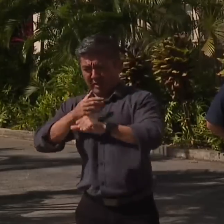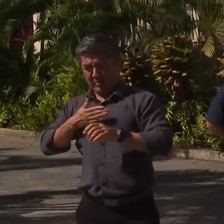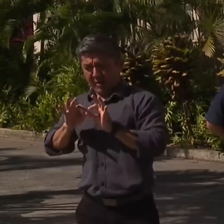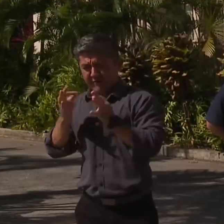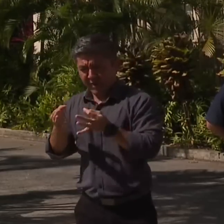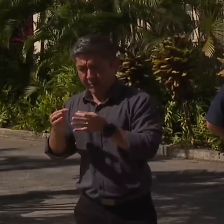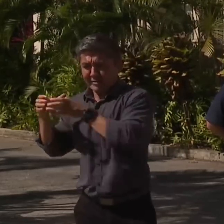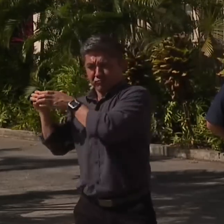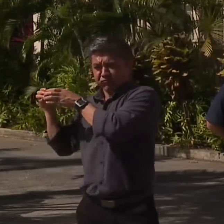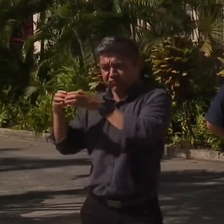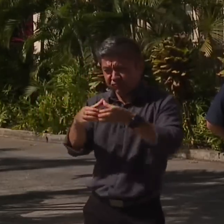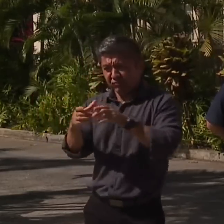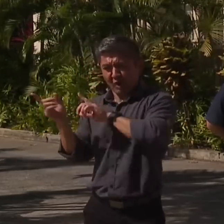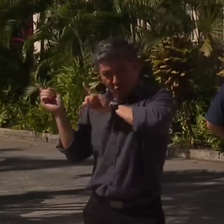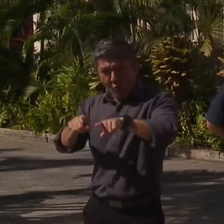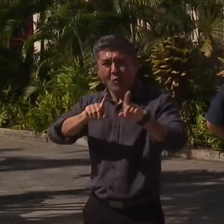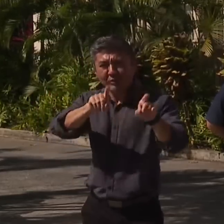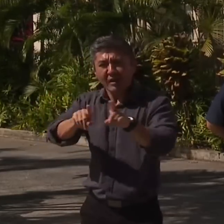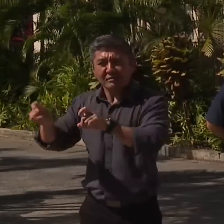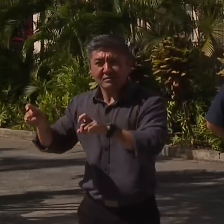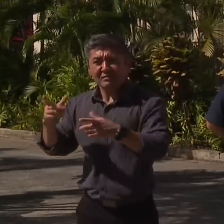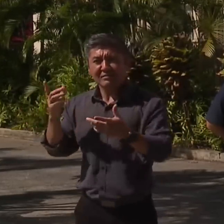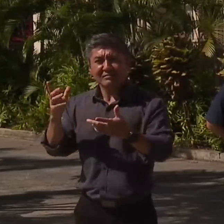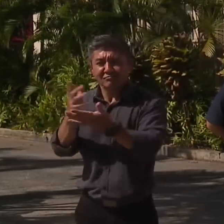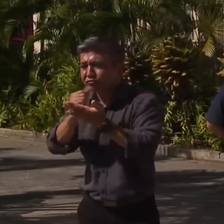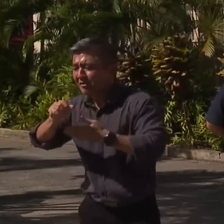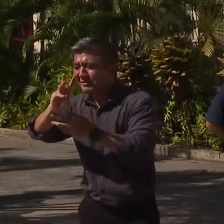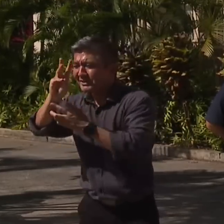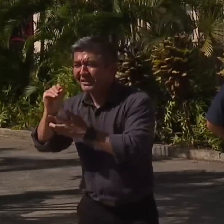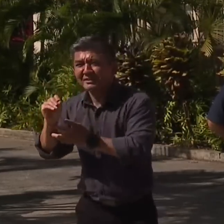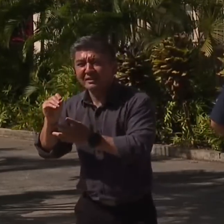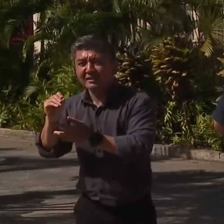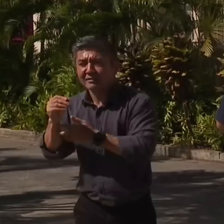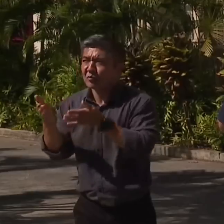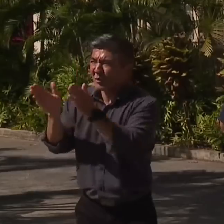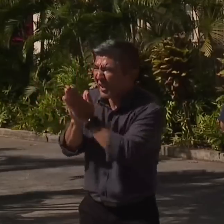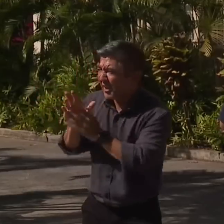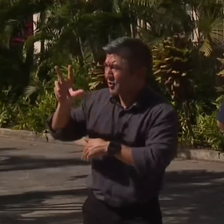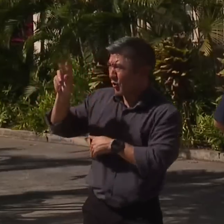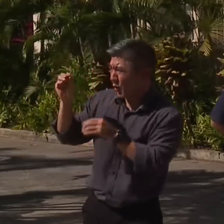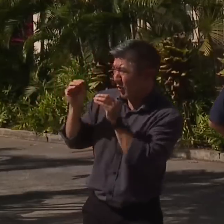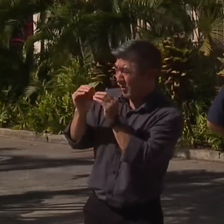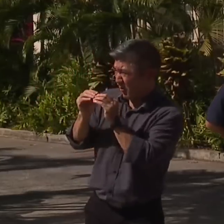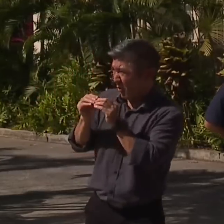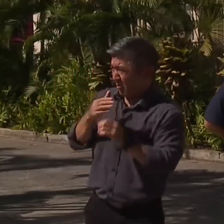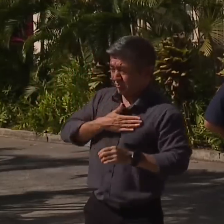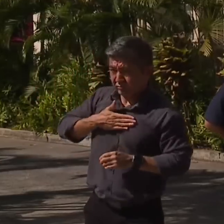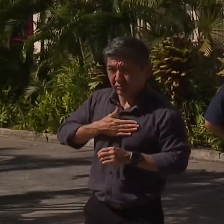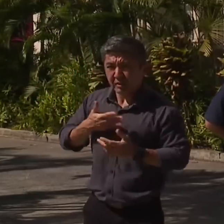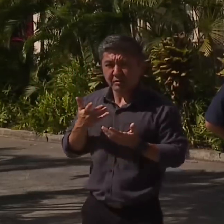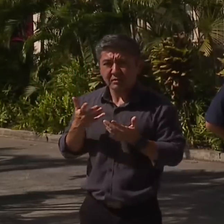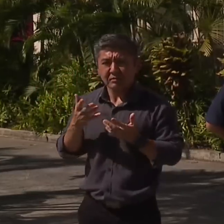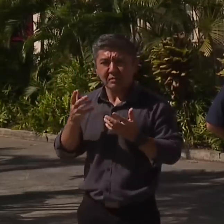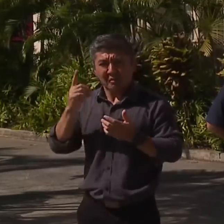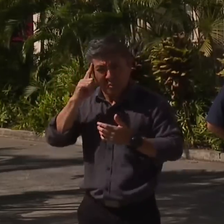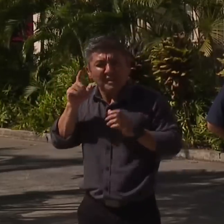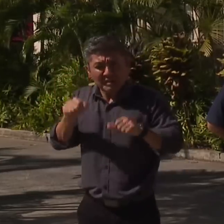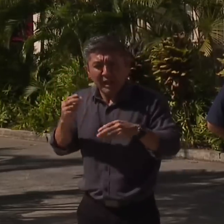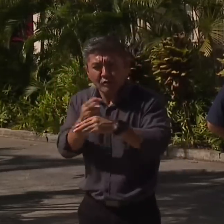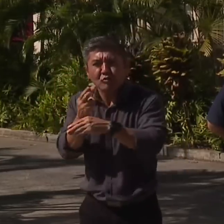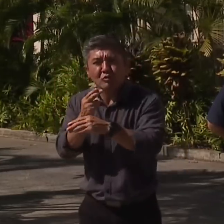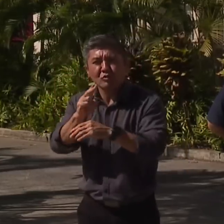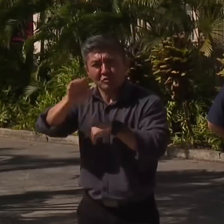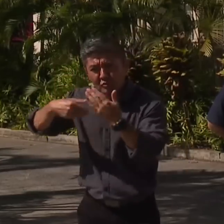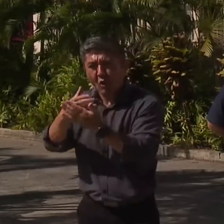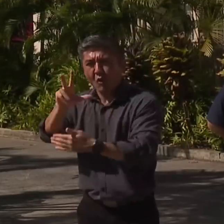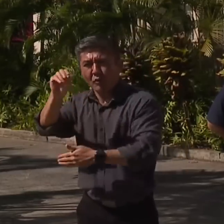got tested. And so we did all 60, but we asked for another 30 because we knew we could use them all. So actually we've